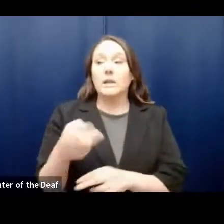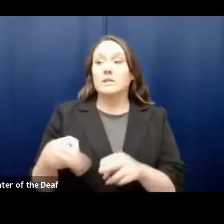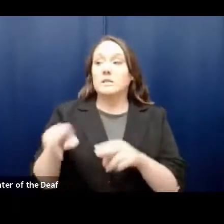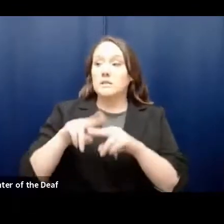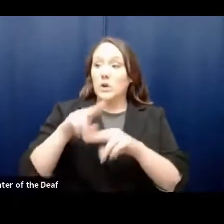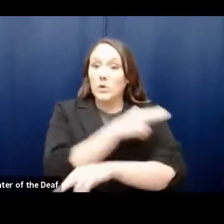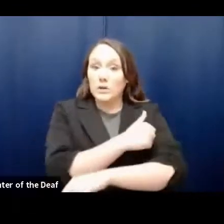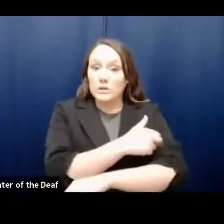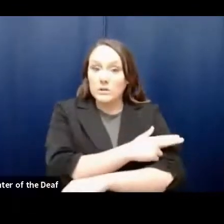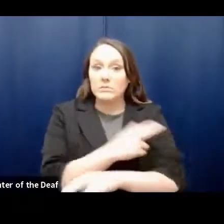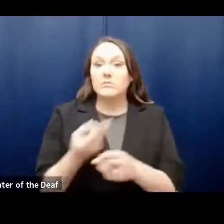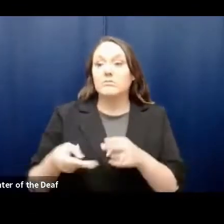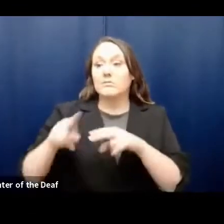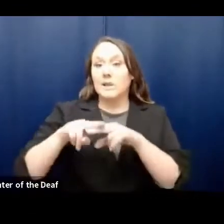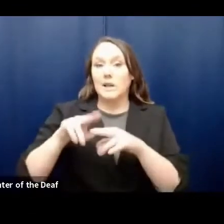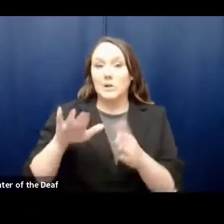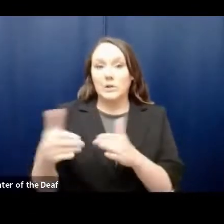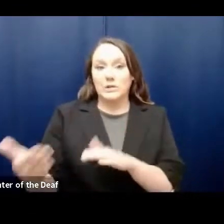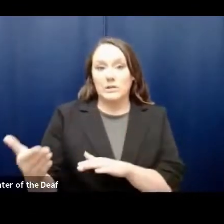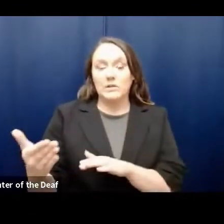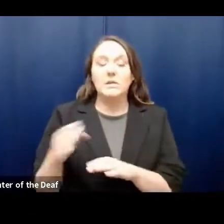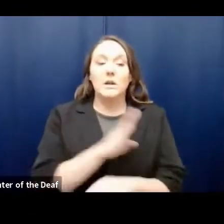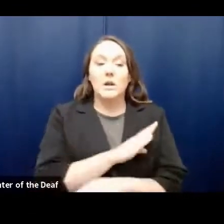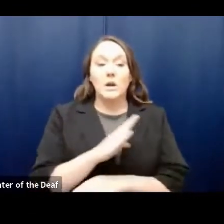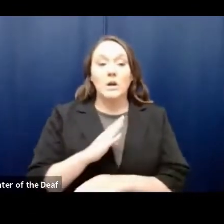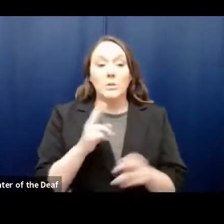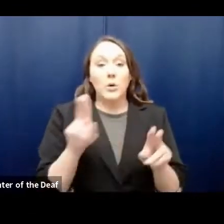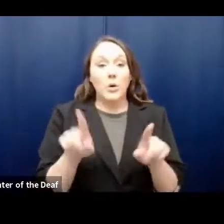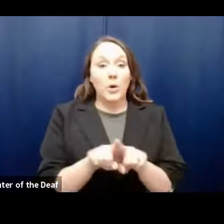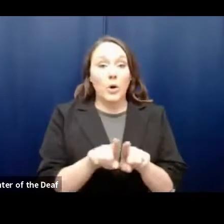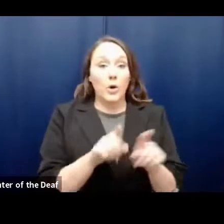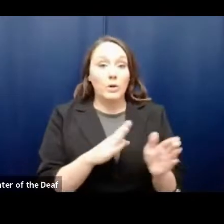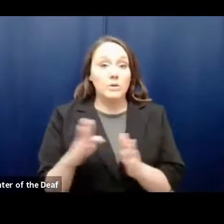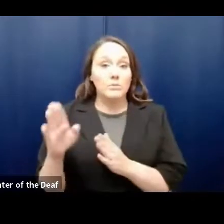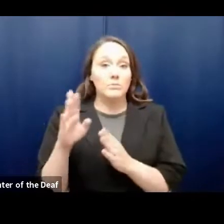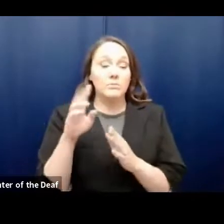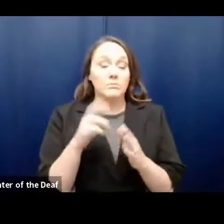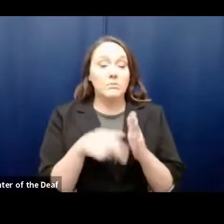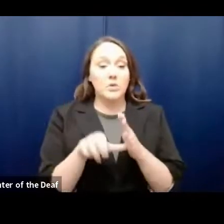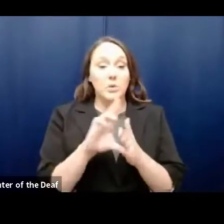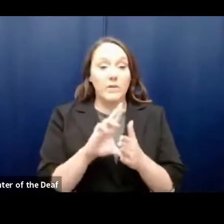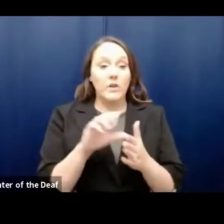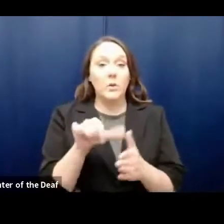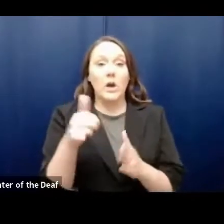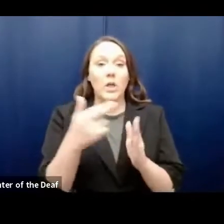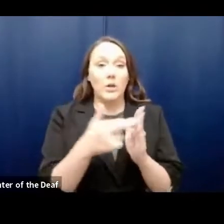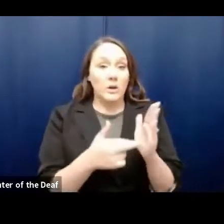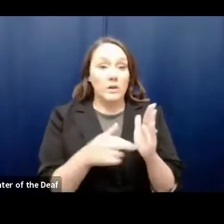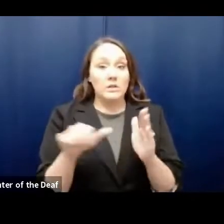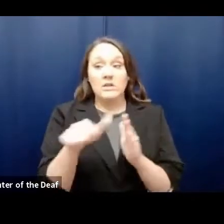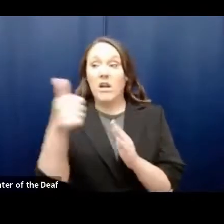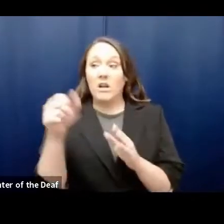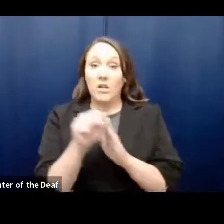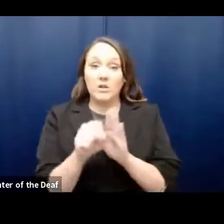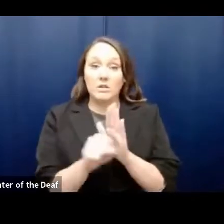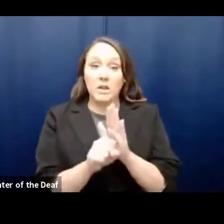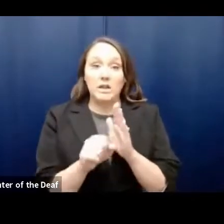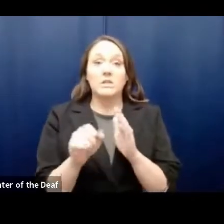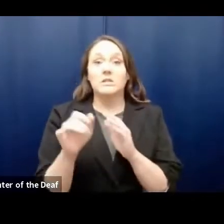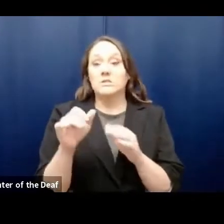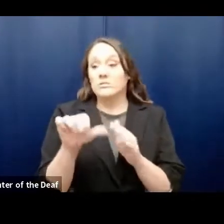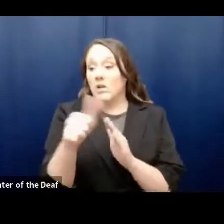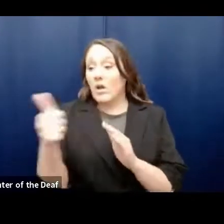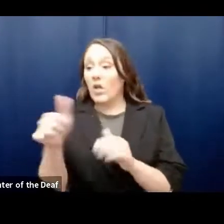and deaths. The board also plans to review regulations in other jurisdictions and states and determine what,